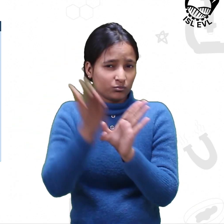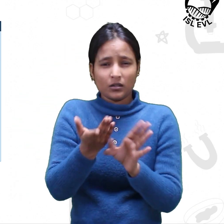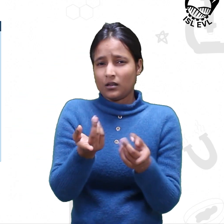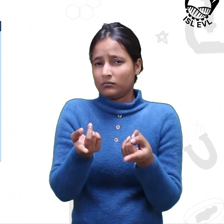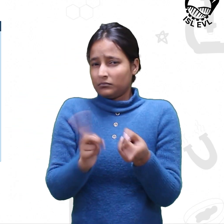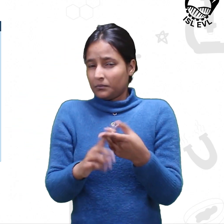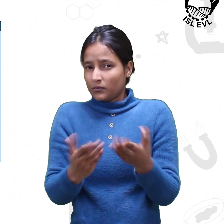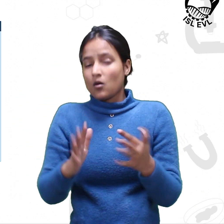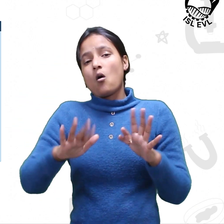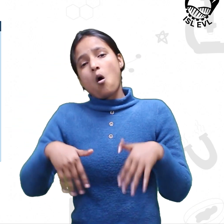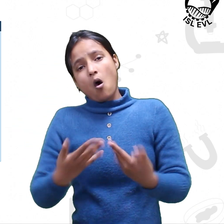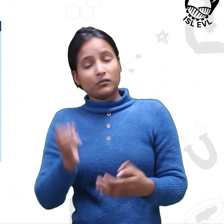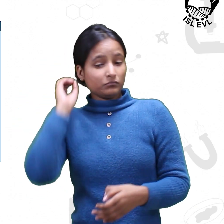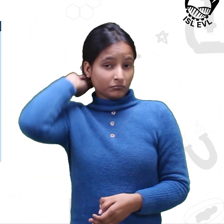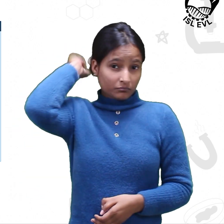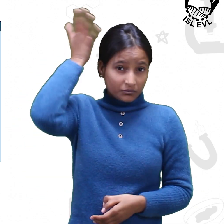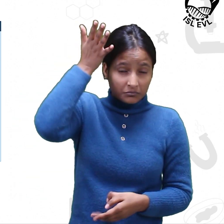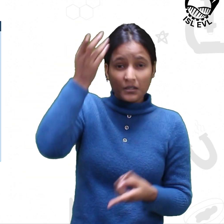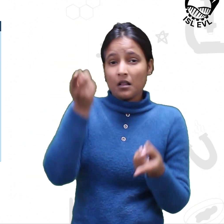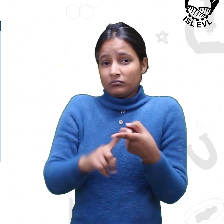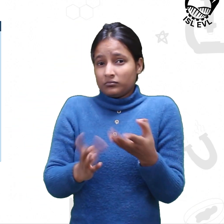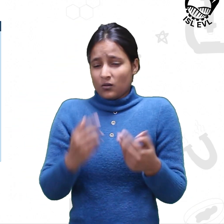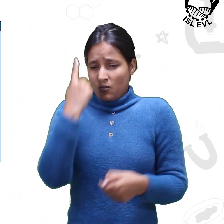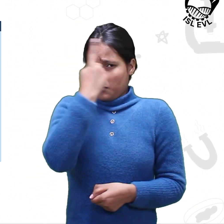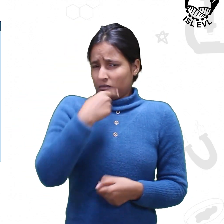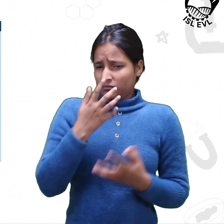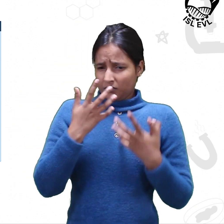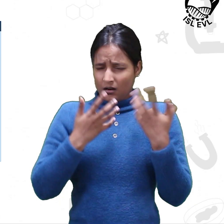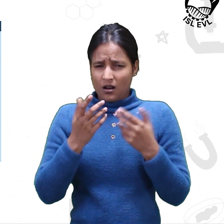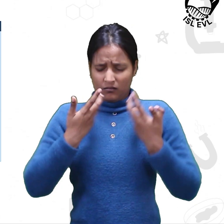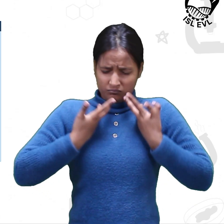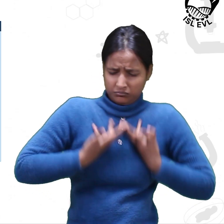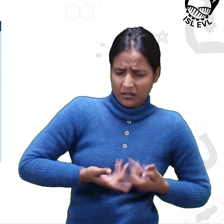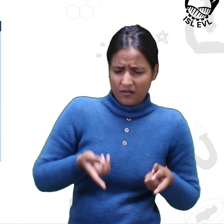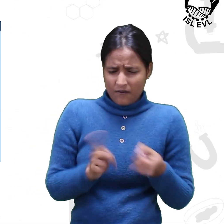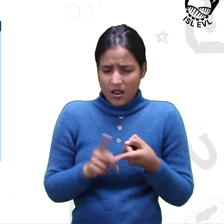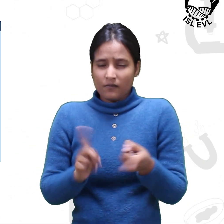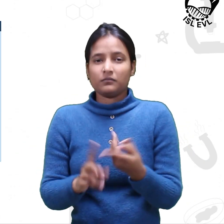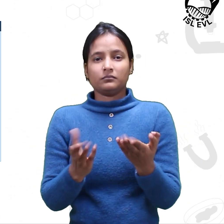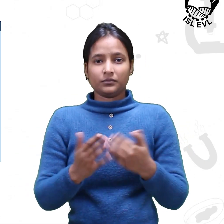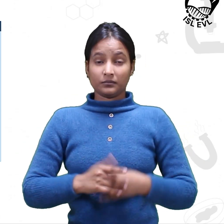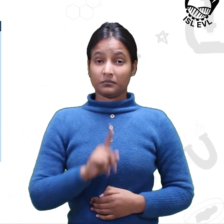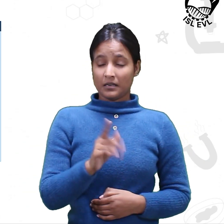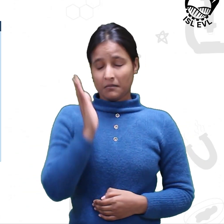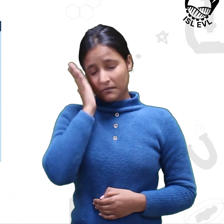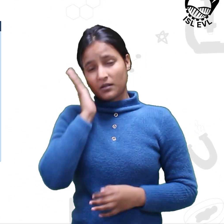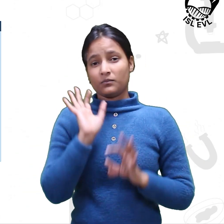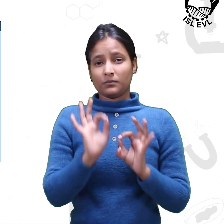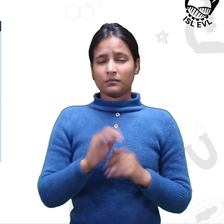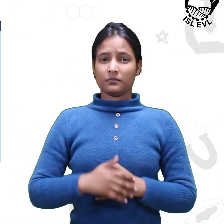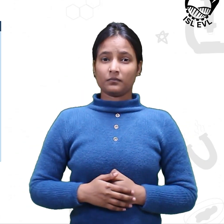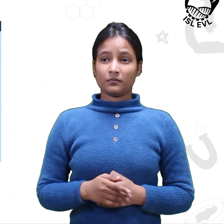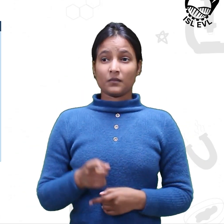includes physiological dysfunctions and cognitive dysfunctions. But again, why sleep is relevant for that, why just